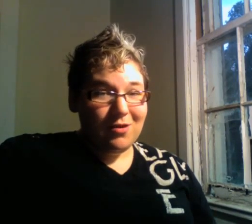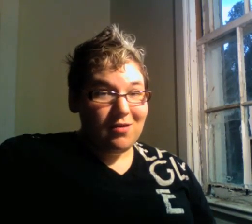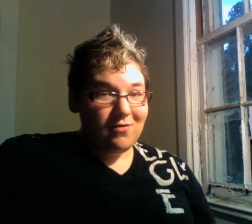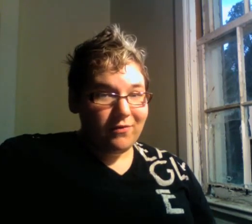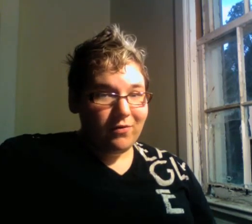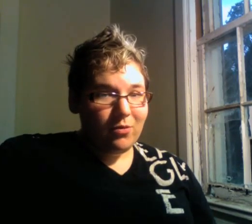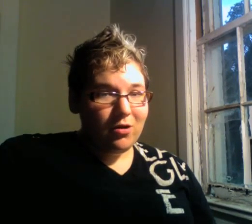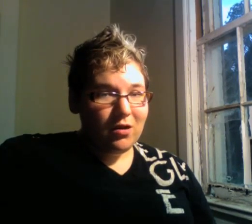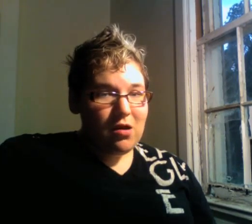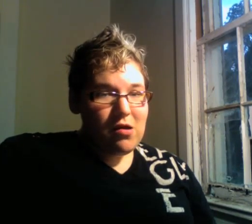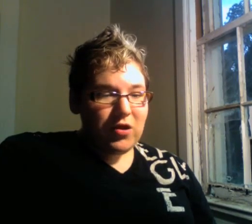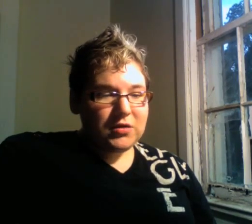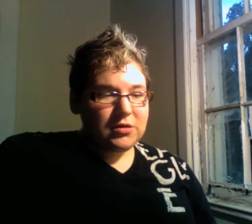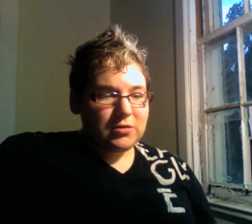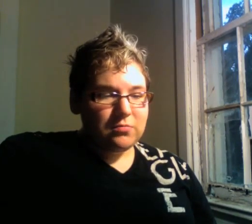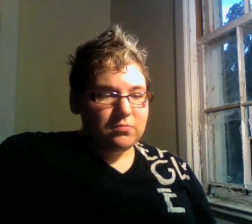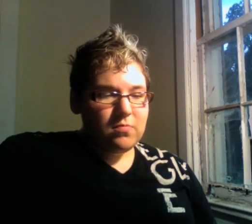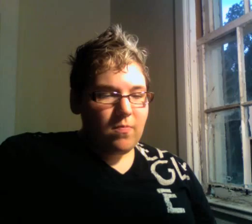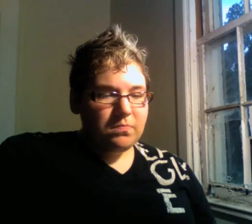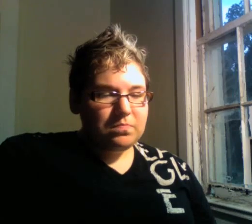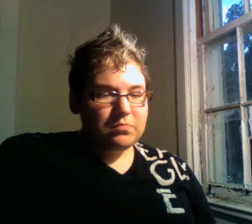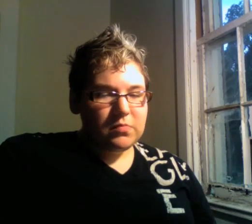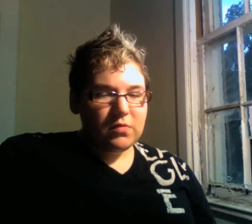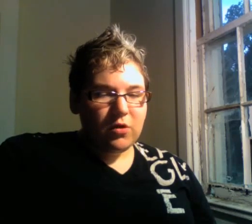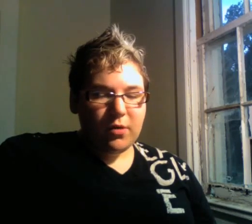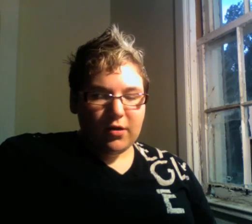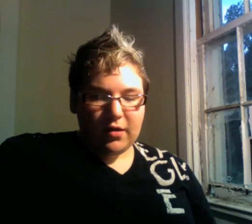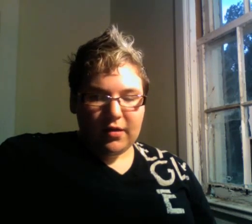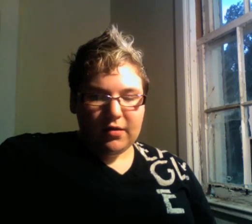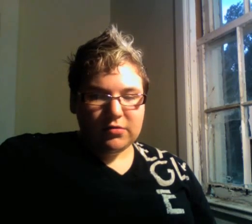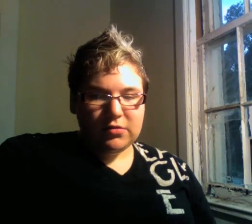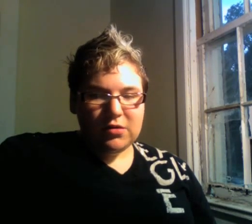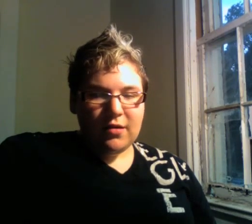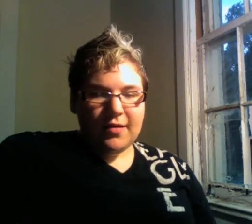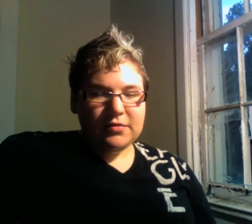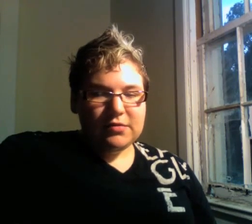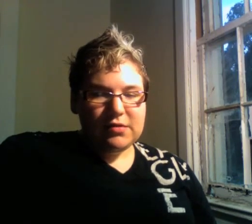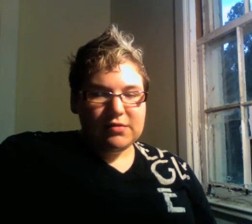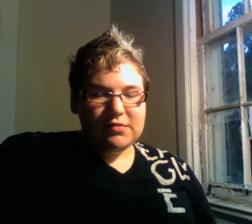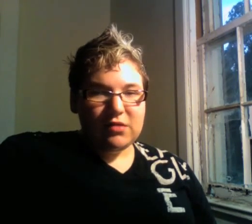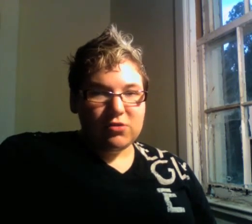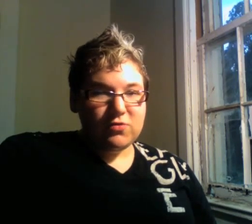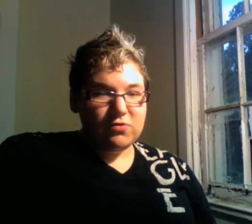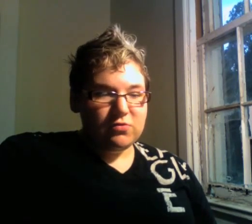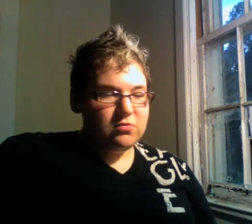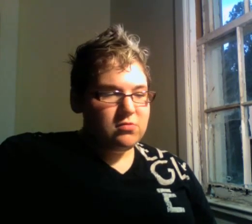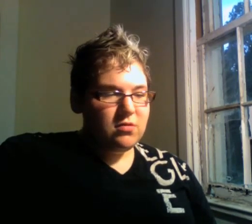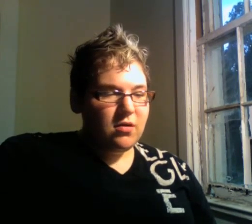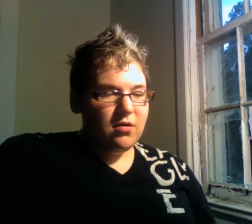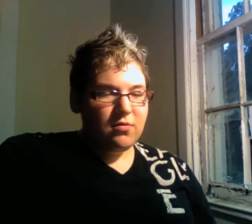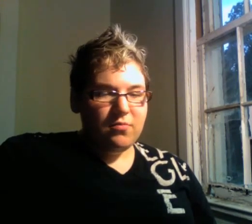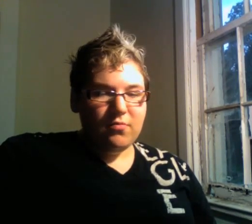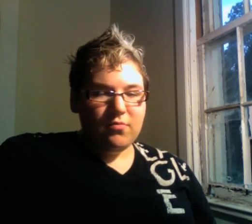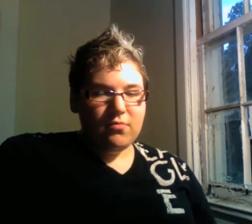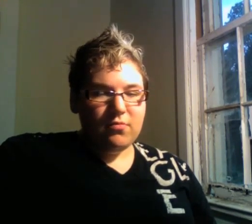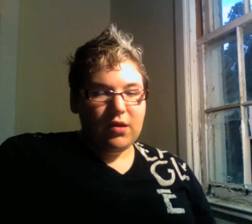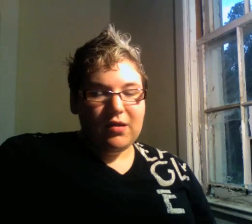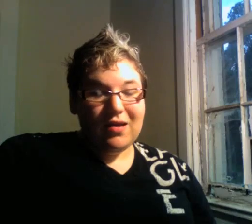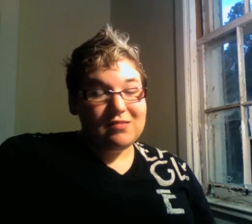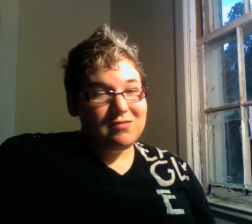ahead of everybody um nobody has scheduled a meeting as of